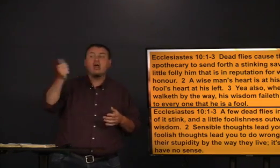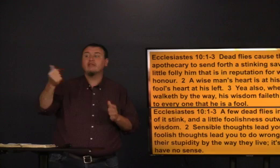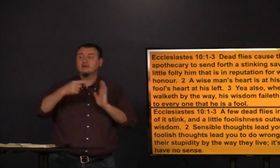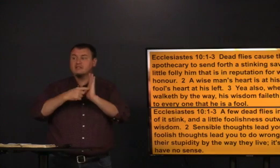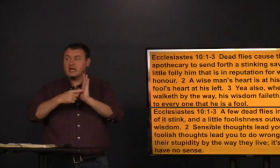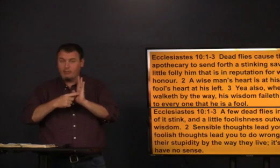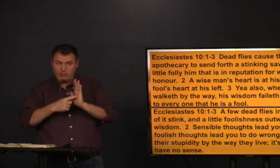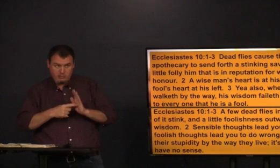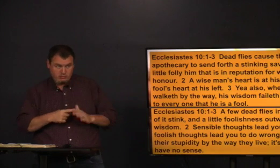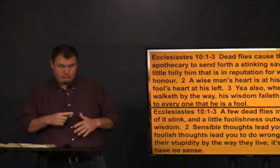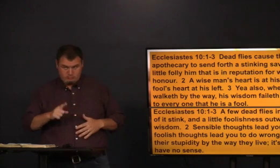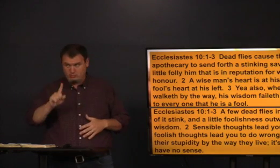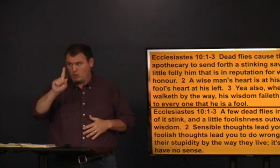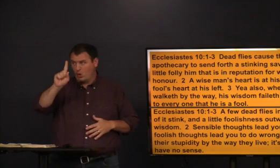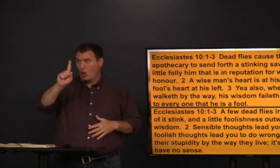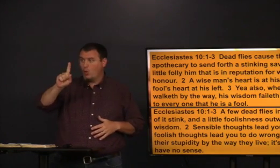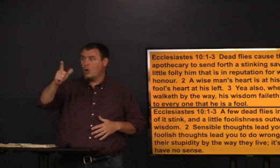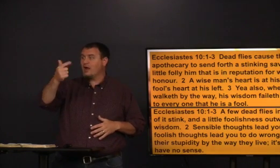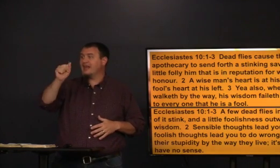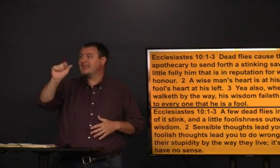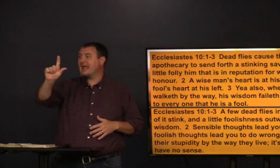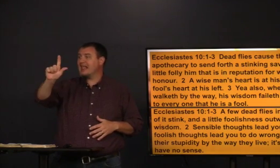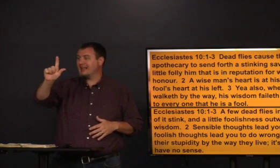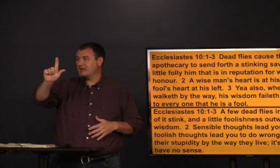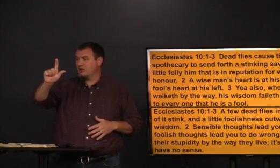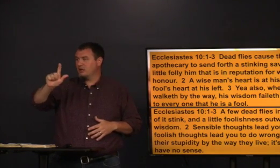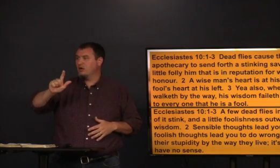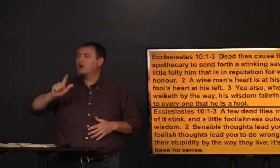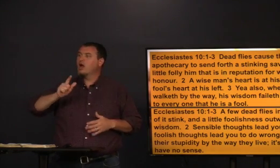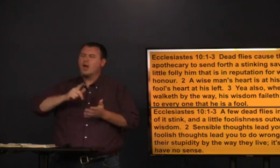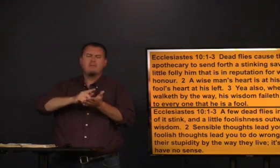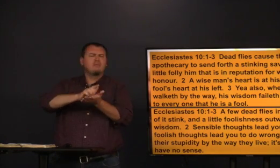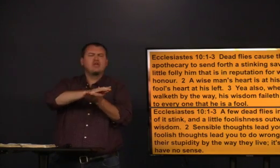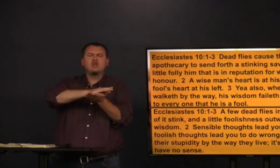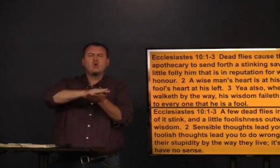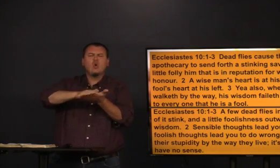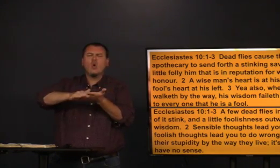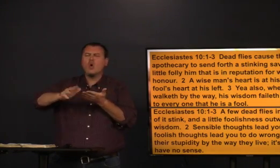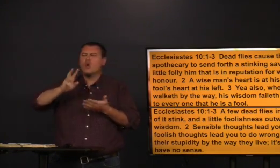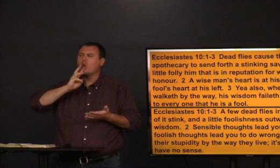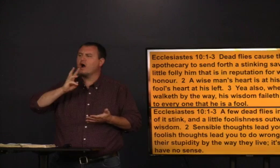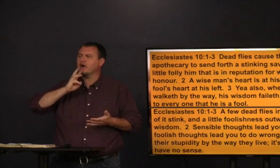another example. 1 gallon pure water.